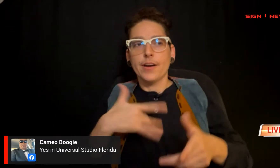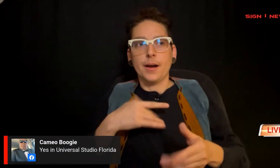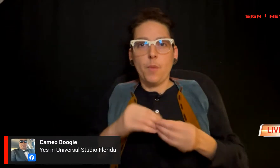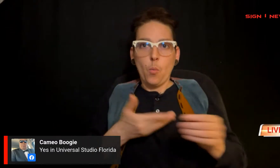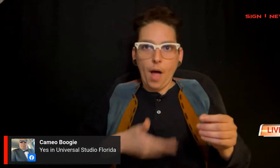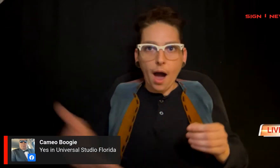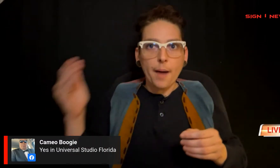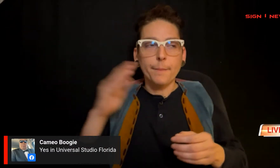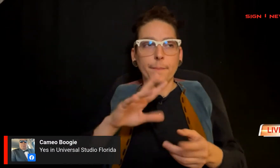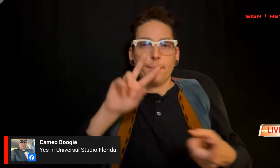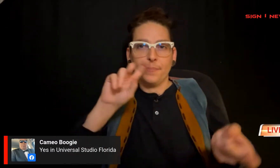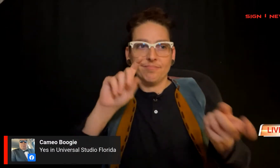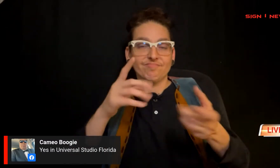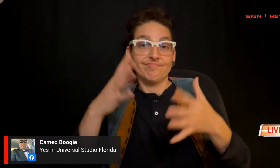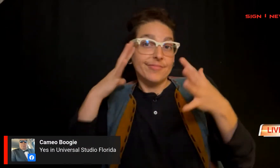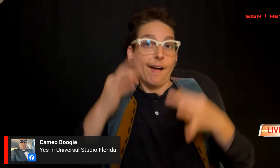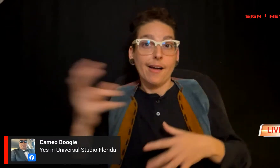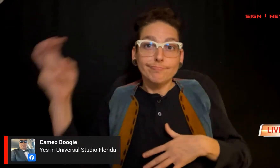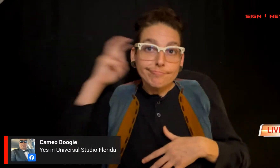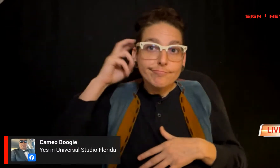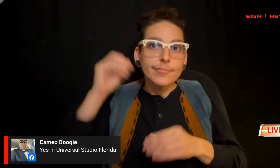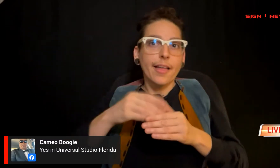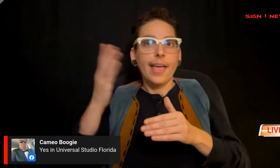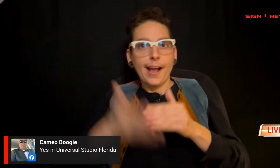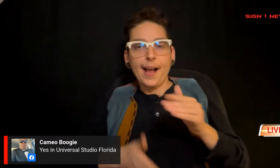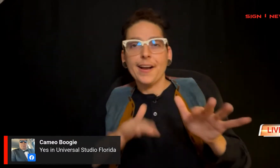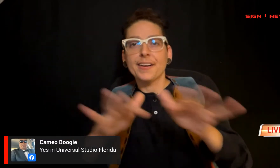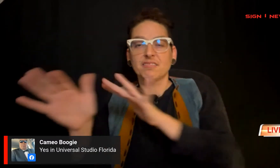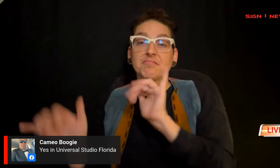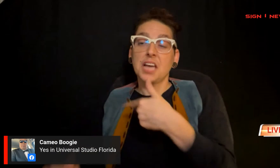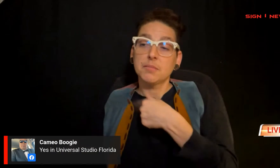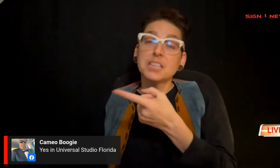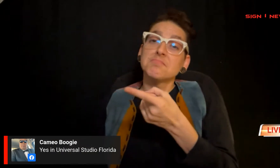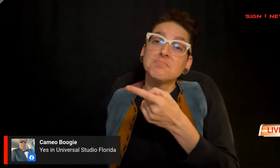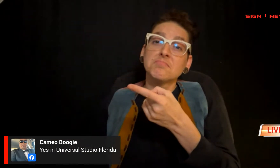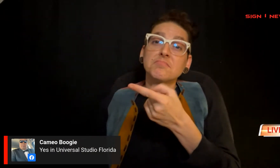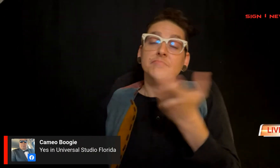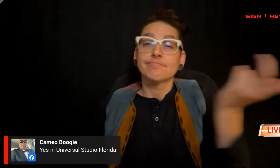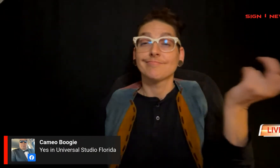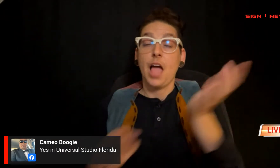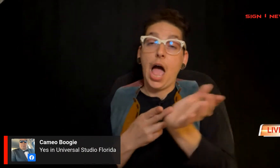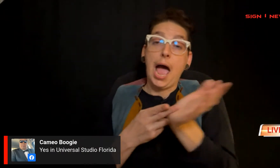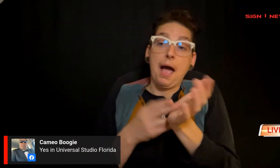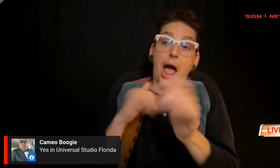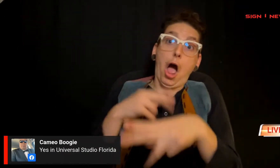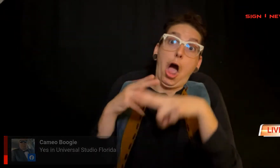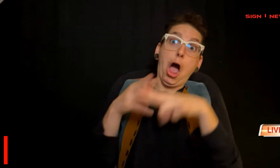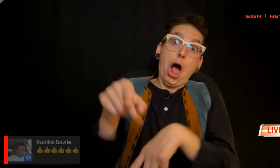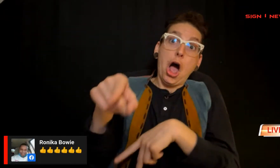Yeah, and he realized when he went to a deaf school that he was not alone and they welcomed him. You know,